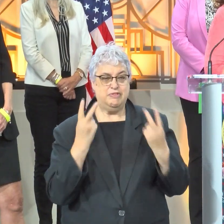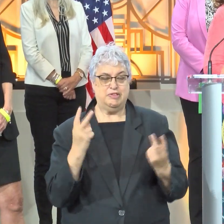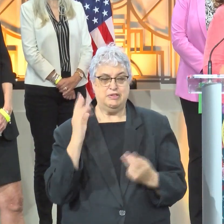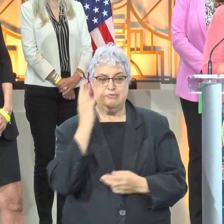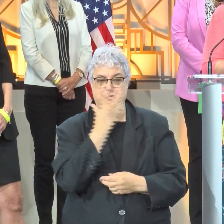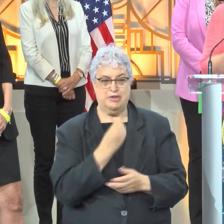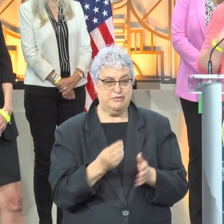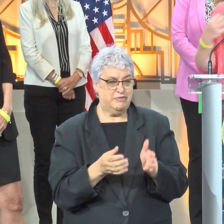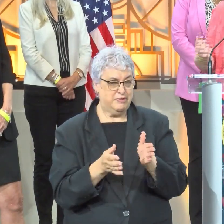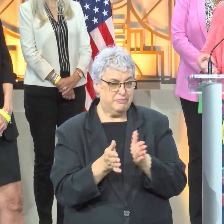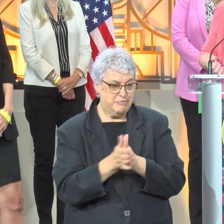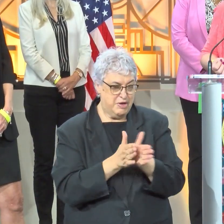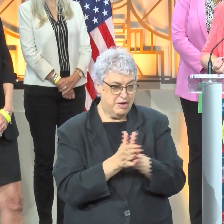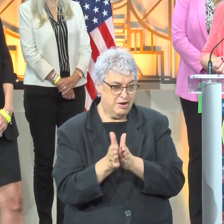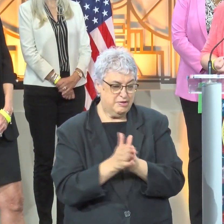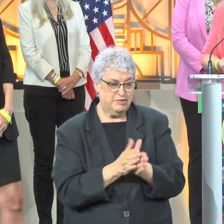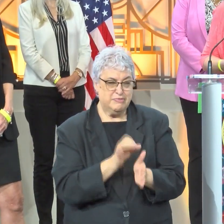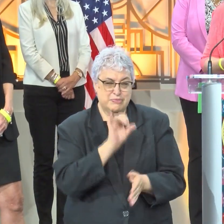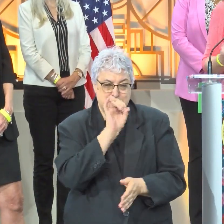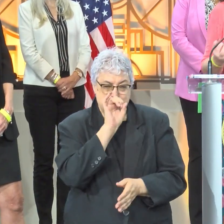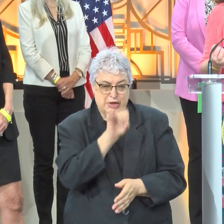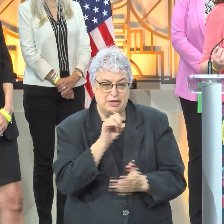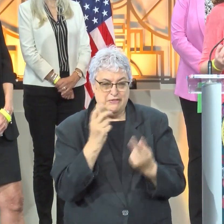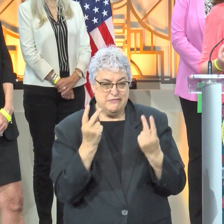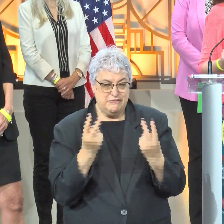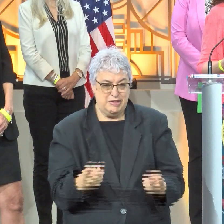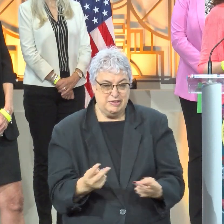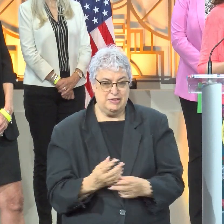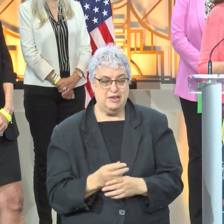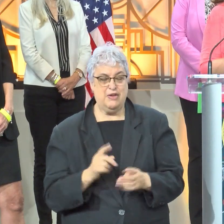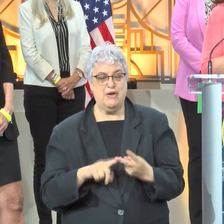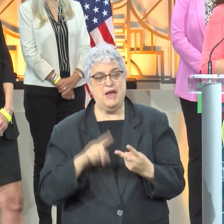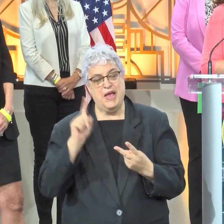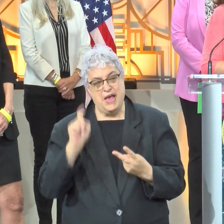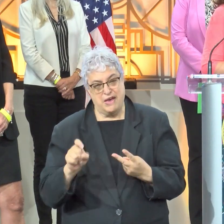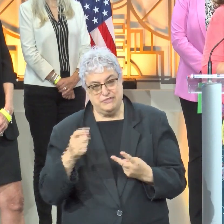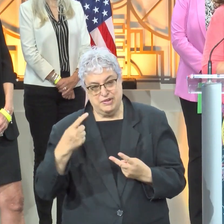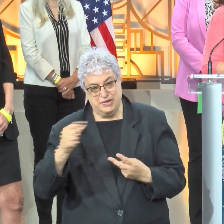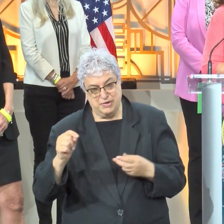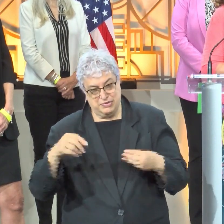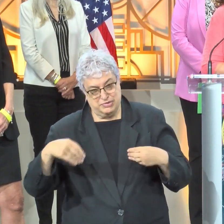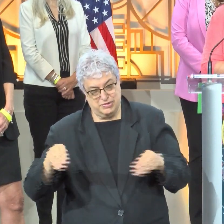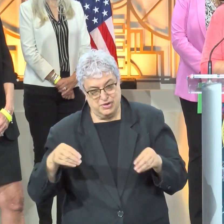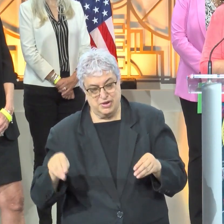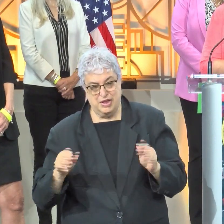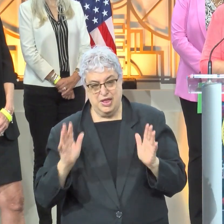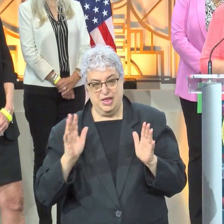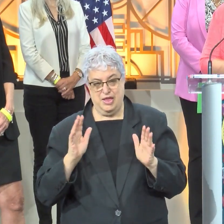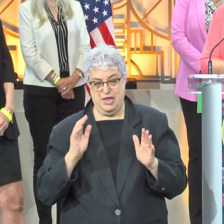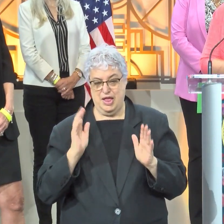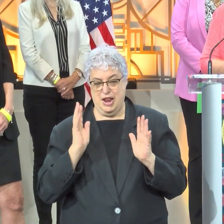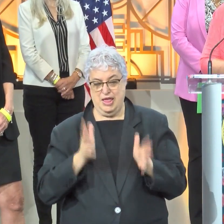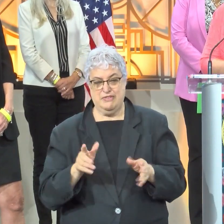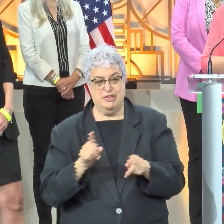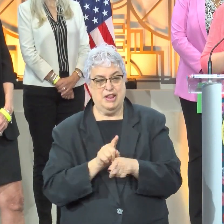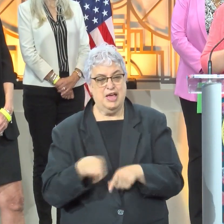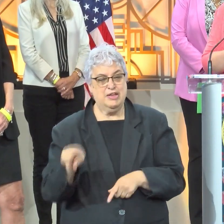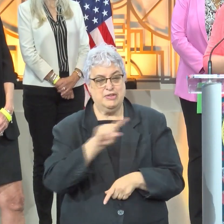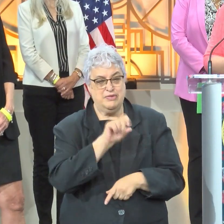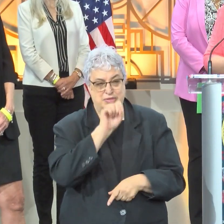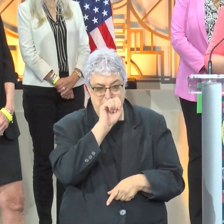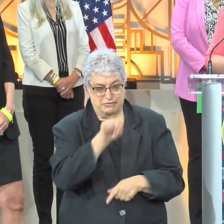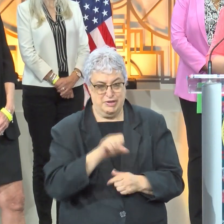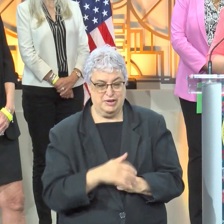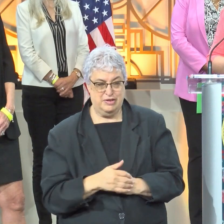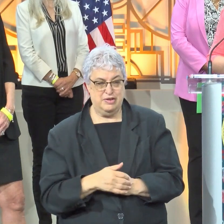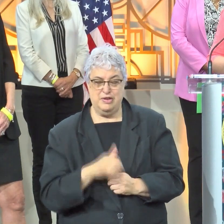beautiful places that you love to go to or have to go to, we ask, leave it like you love it.